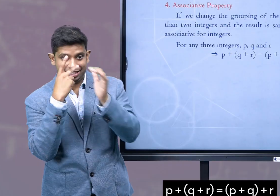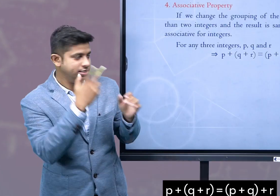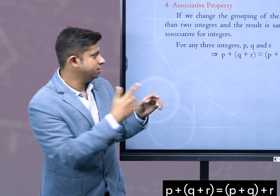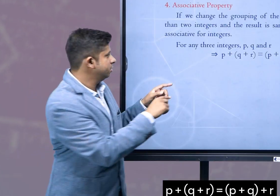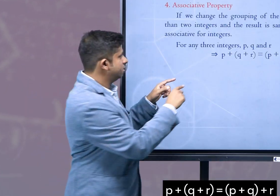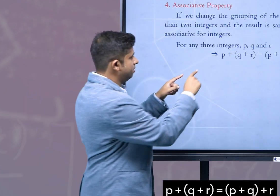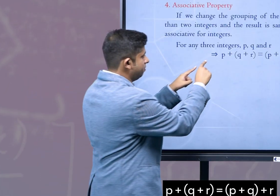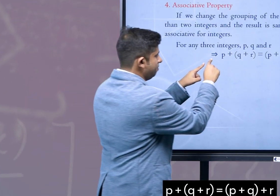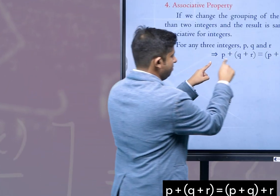r.